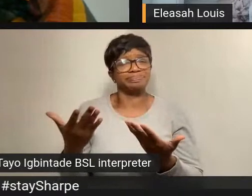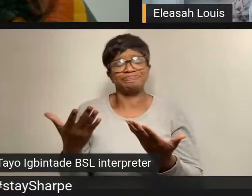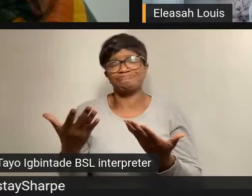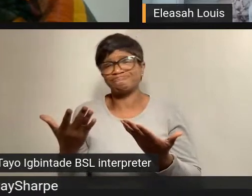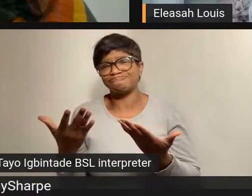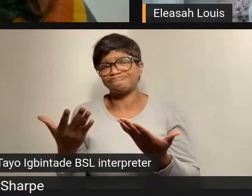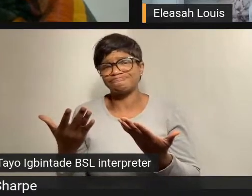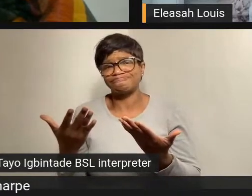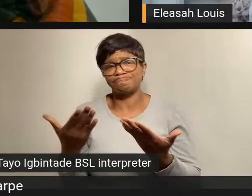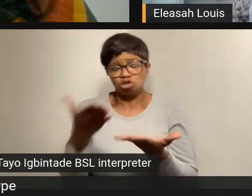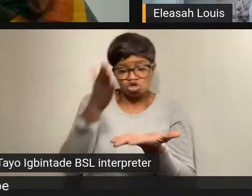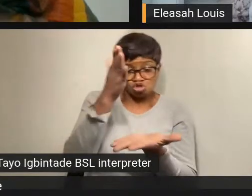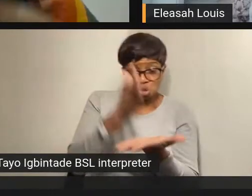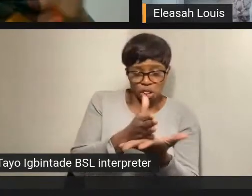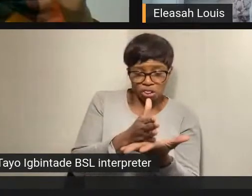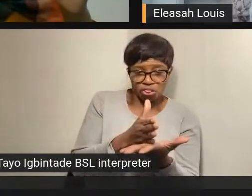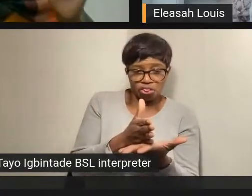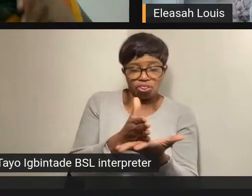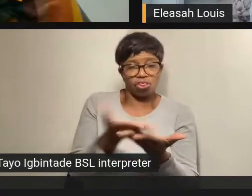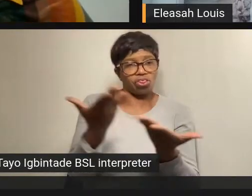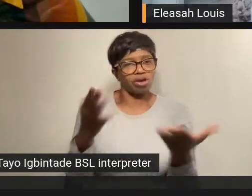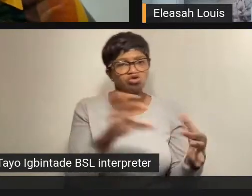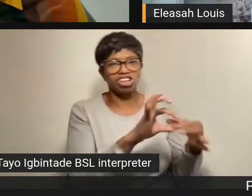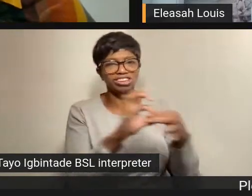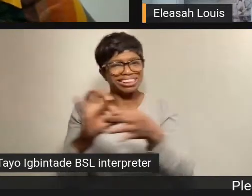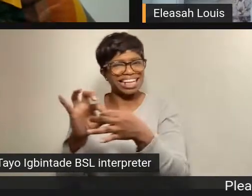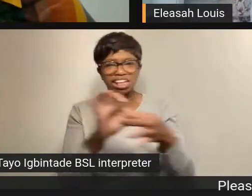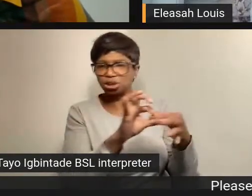just truth and reconciliation.